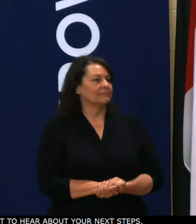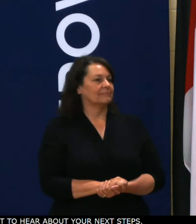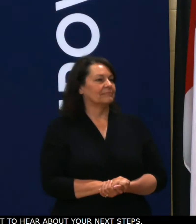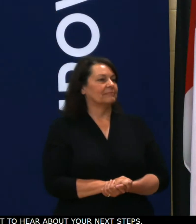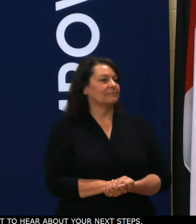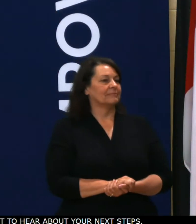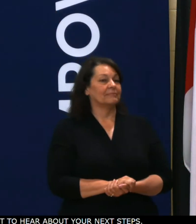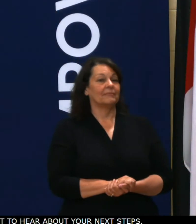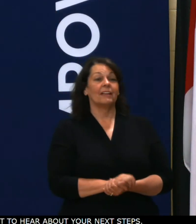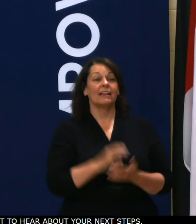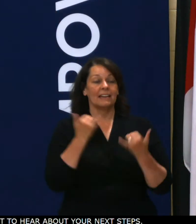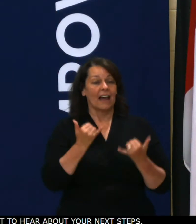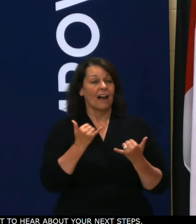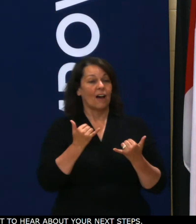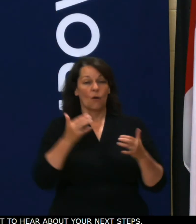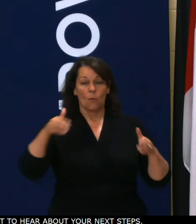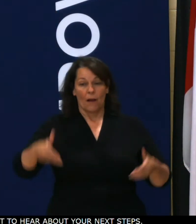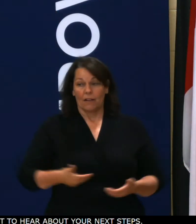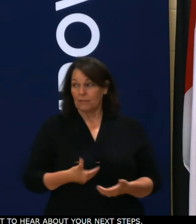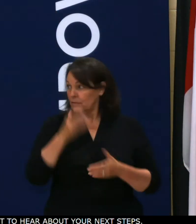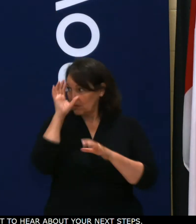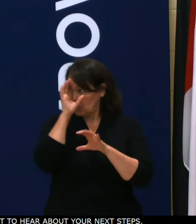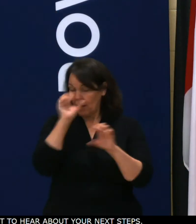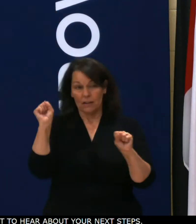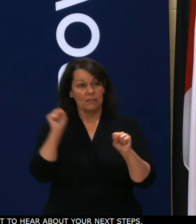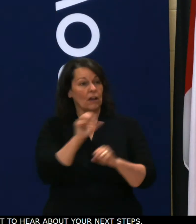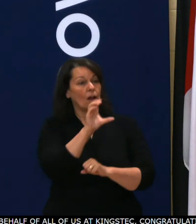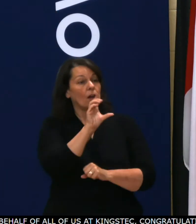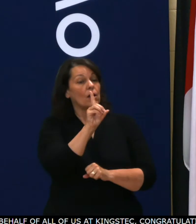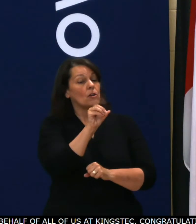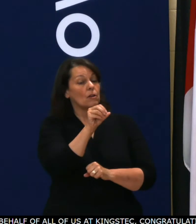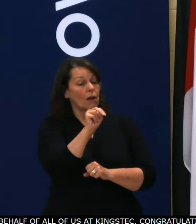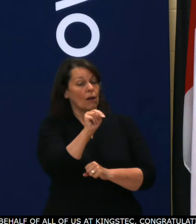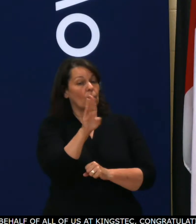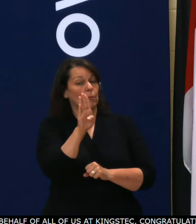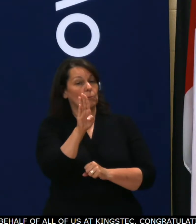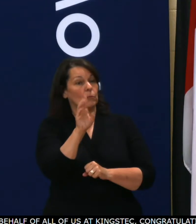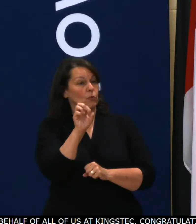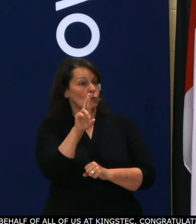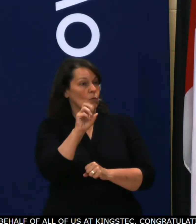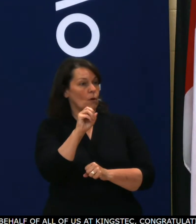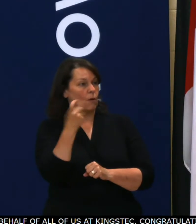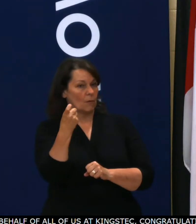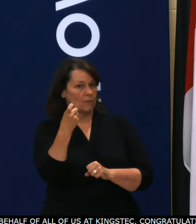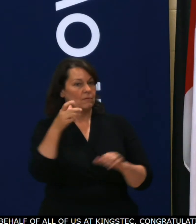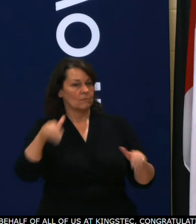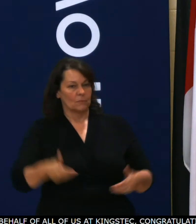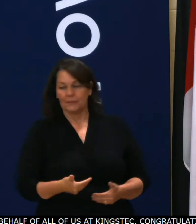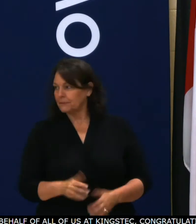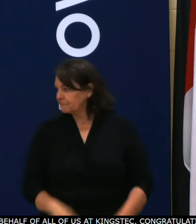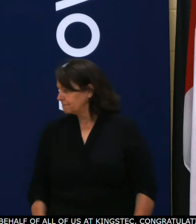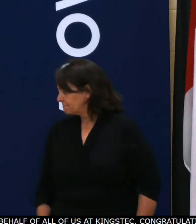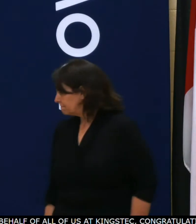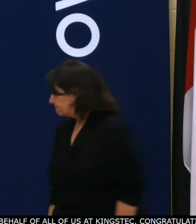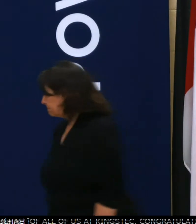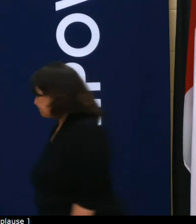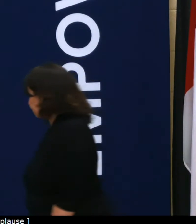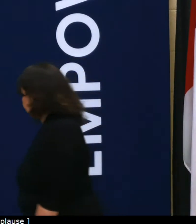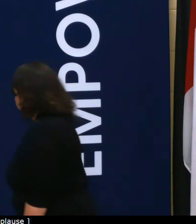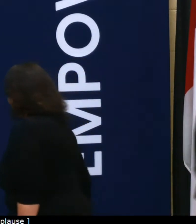It is now my privilege to welcome our President, Dawn Bureau, to address our graduates and guests.